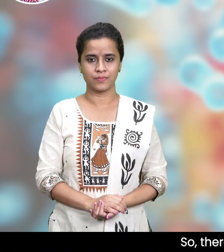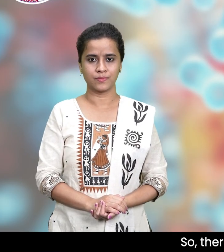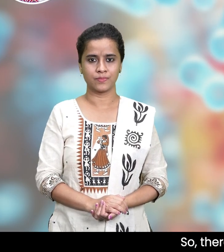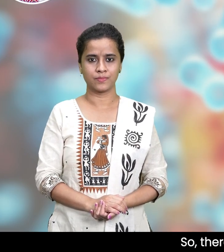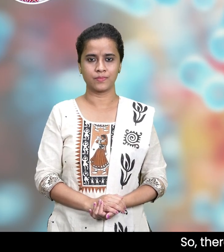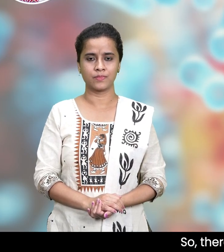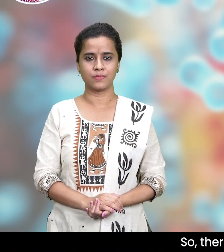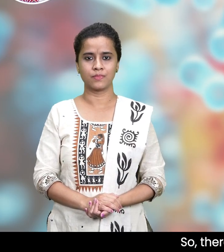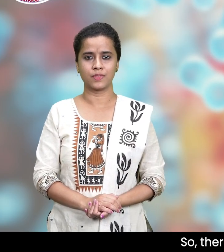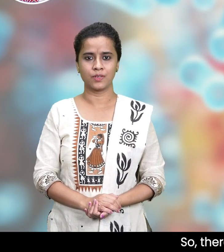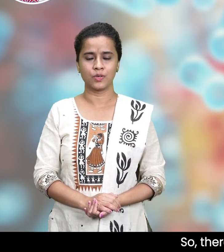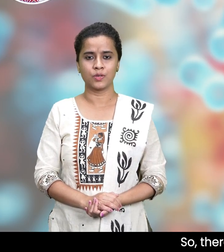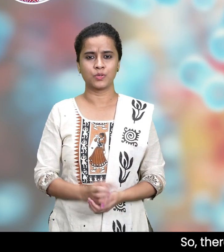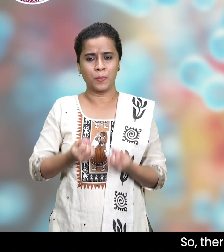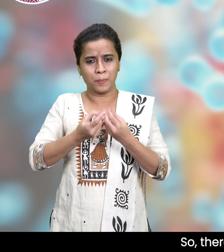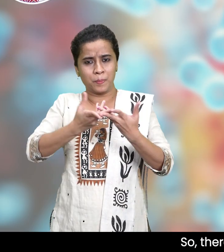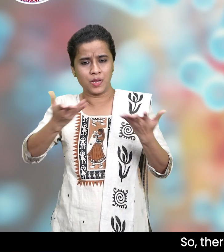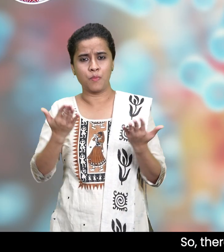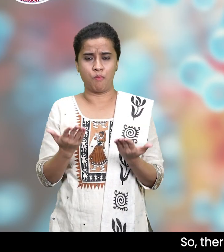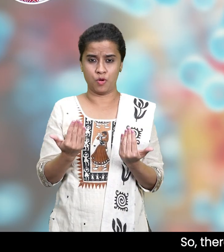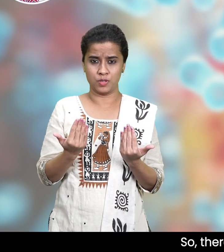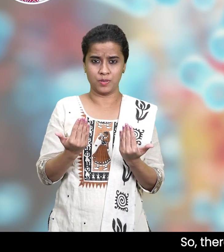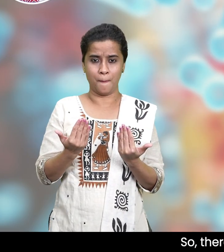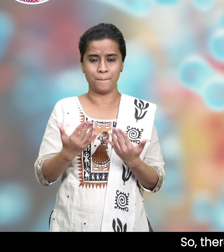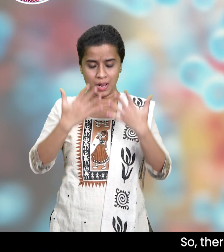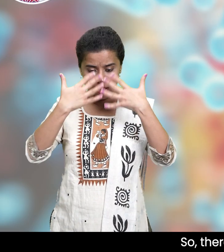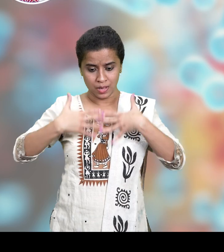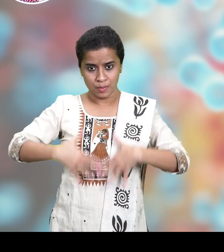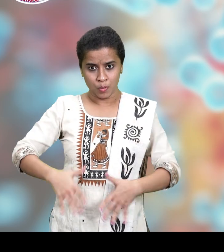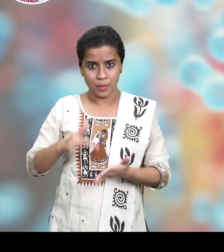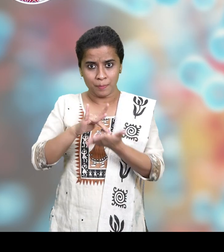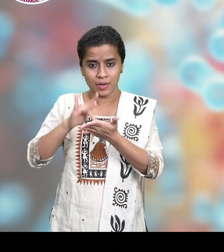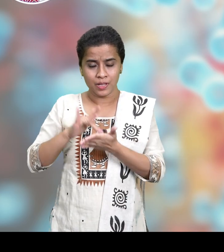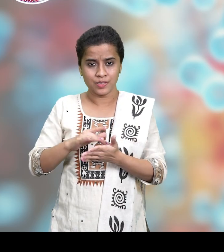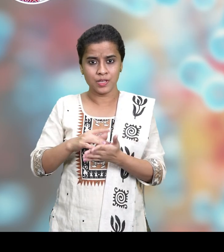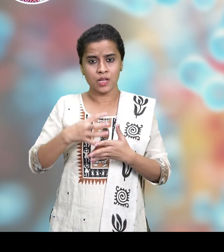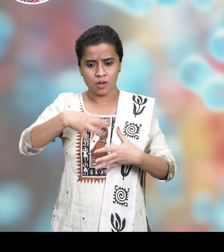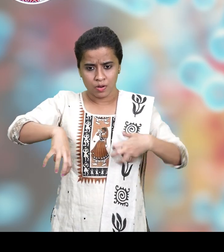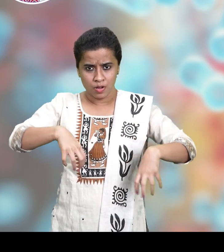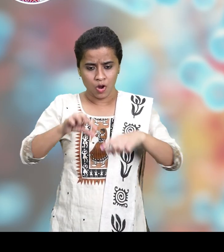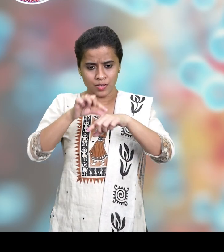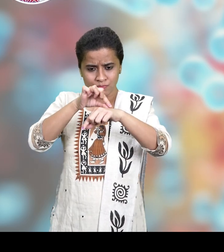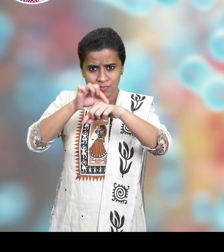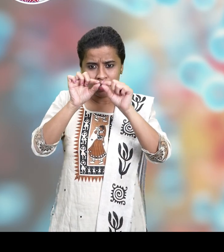So, there are many possible places, organs or